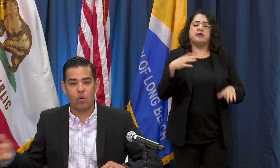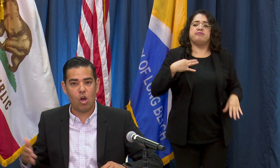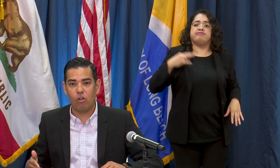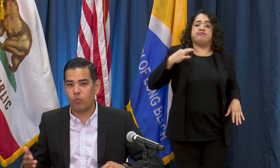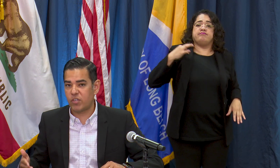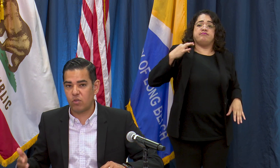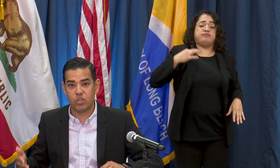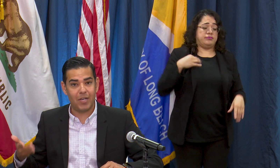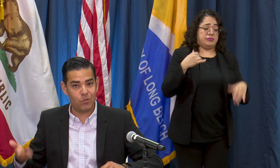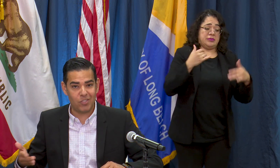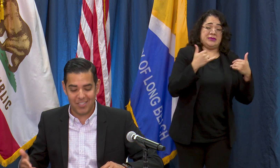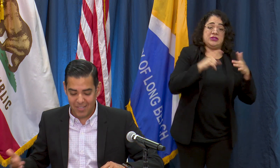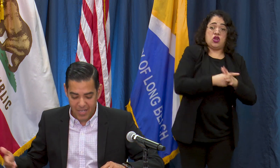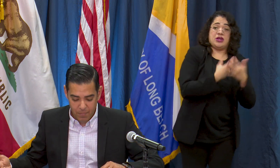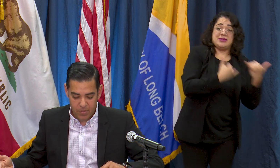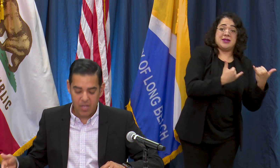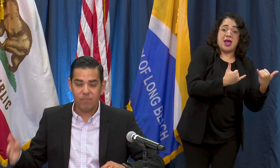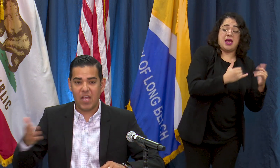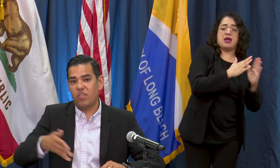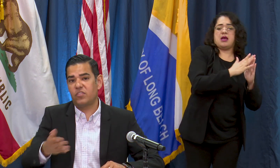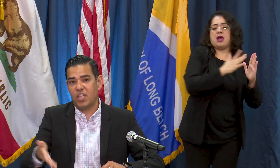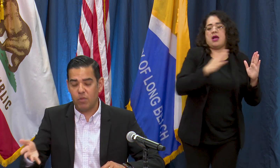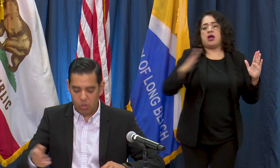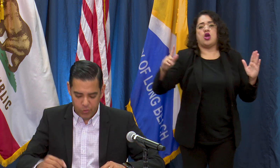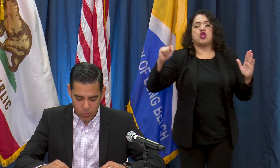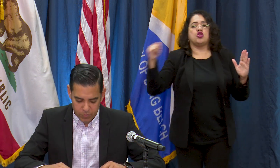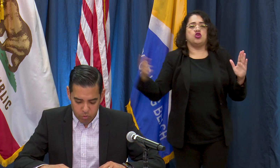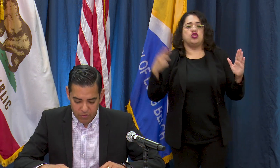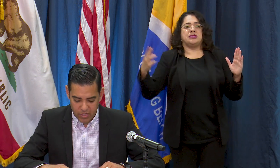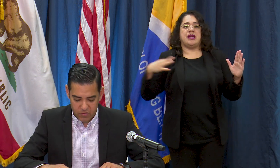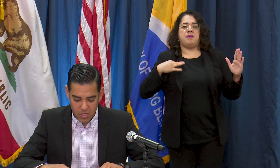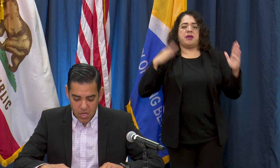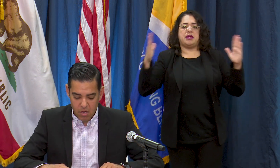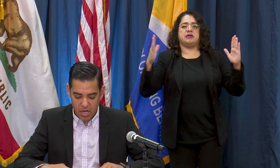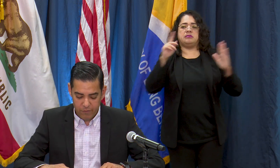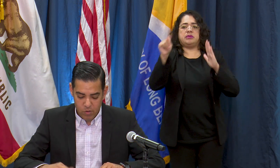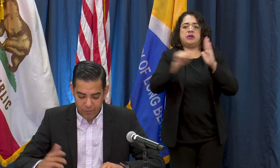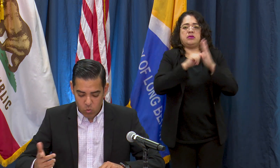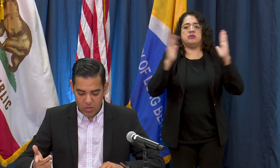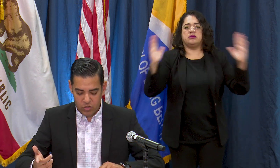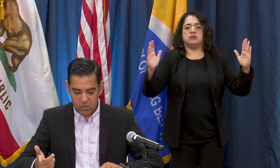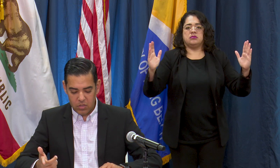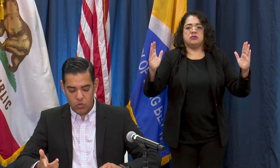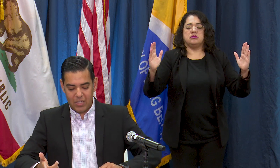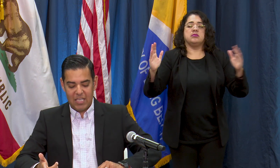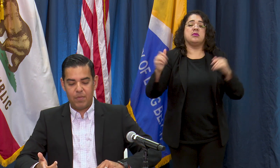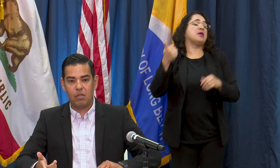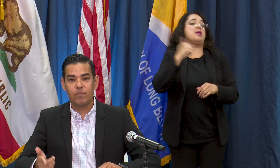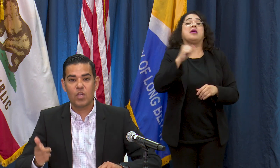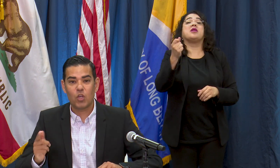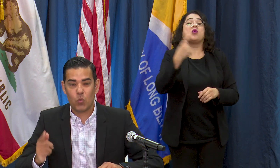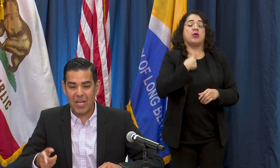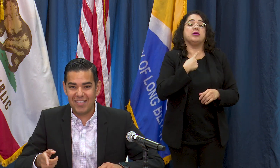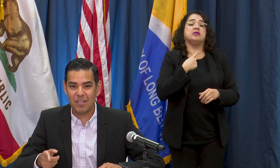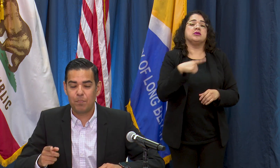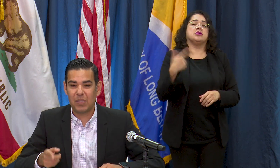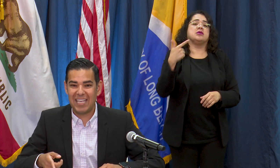Thursday. We want all the restaurants that are interested to sign up, and then the city will go through its process. If you have questions, you can email